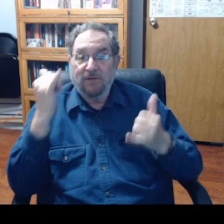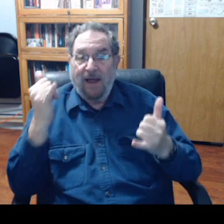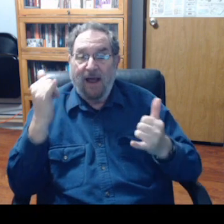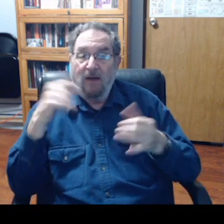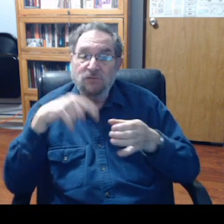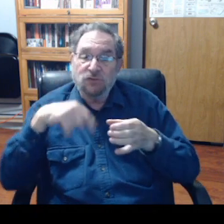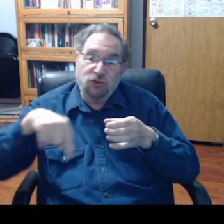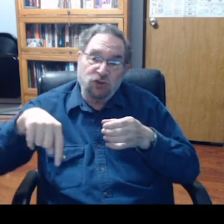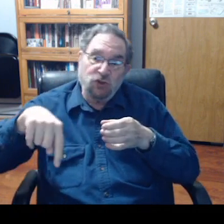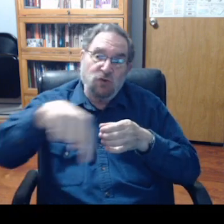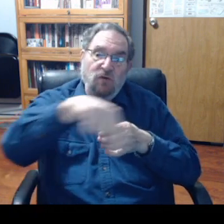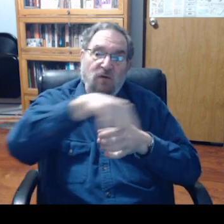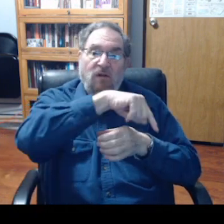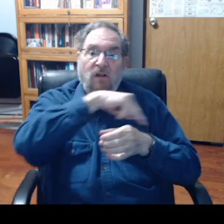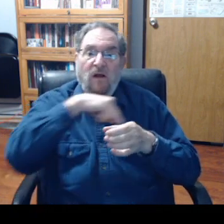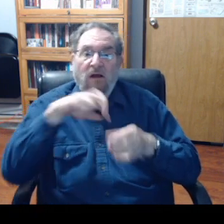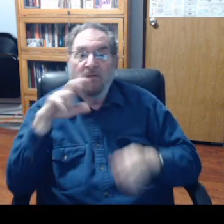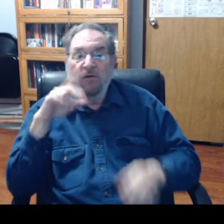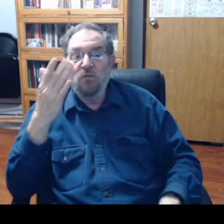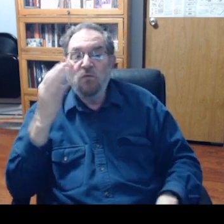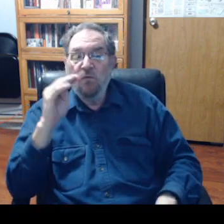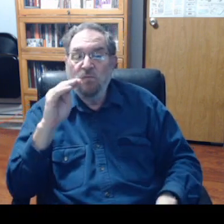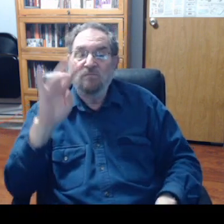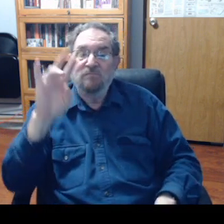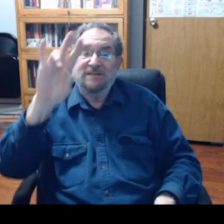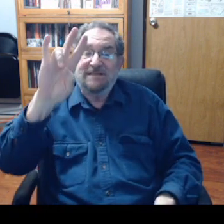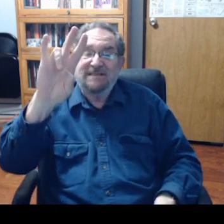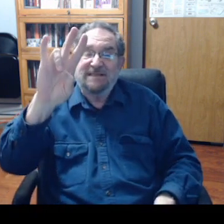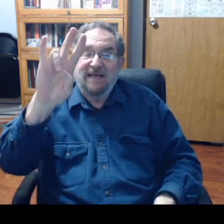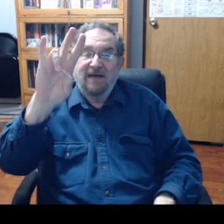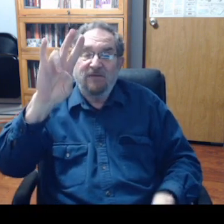the bride will now circle the groom